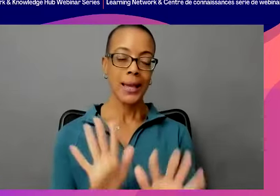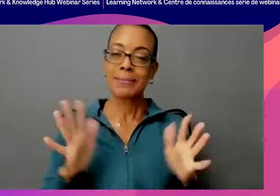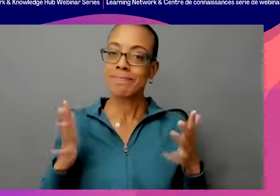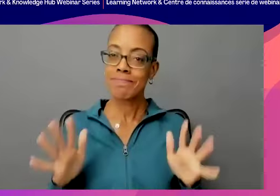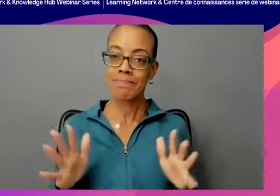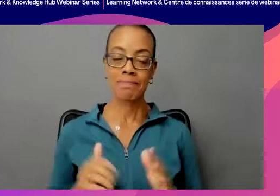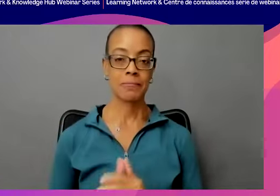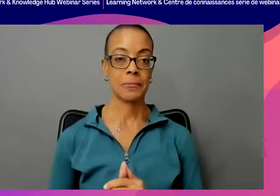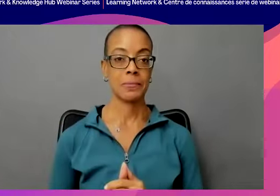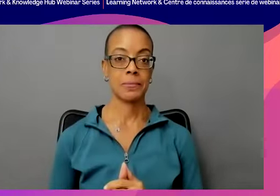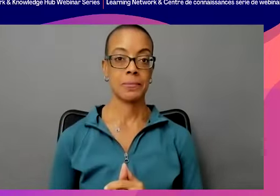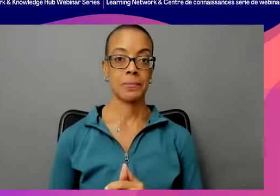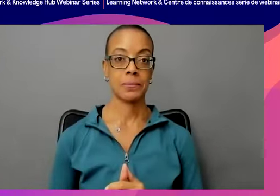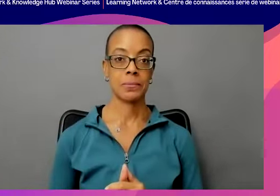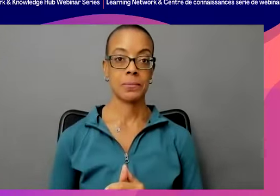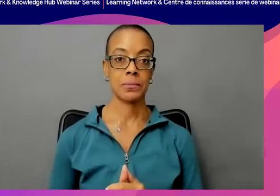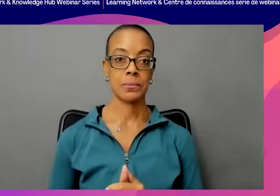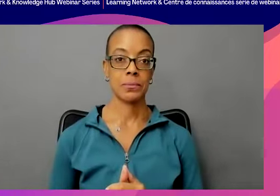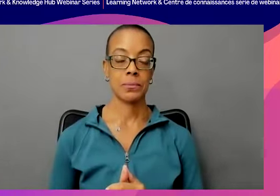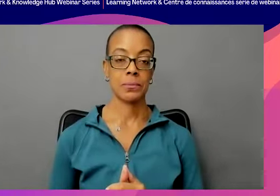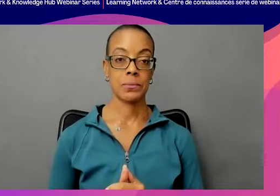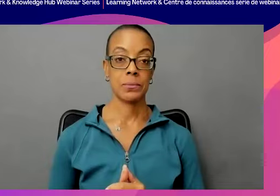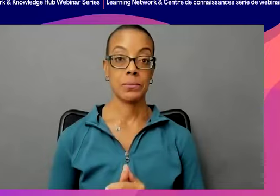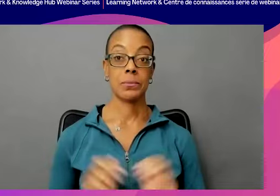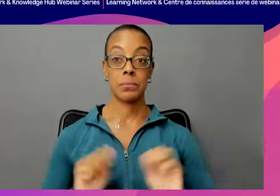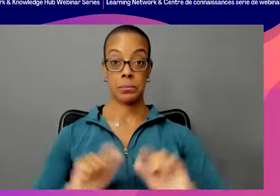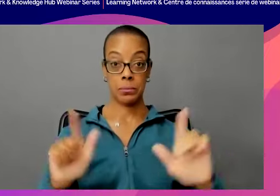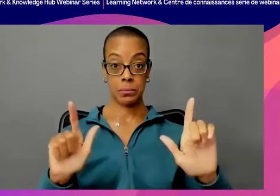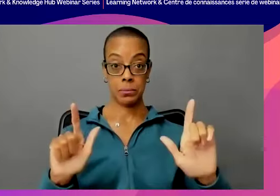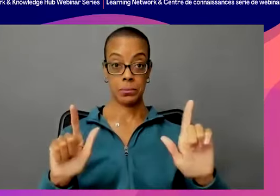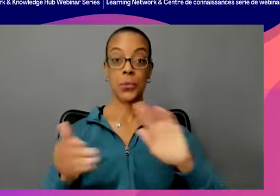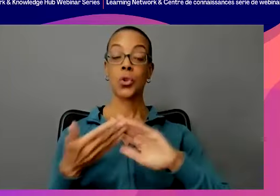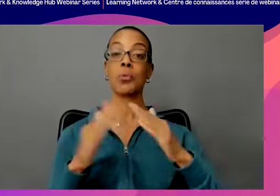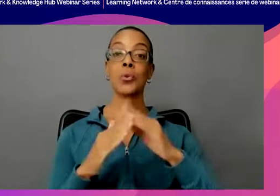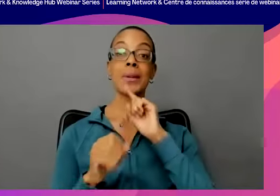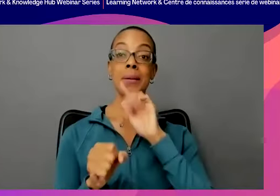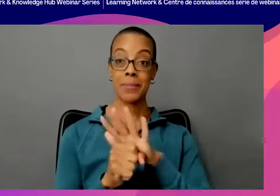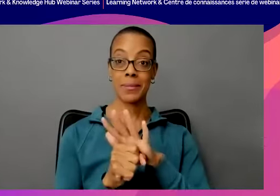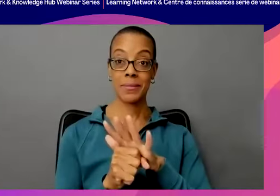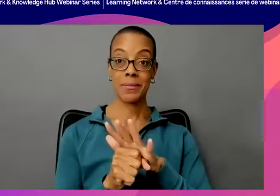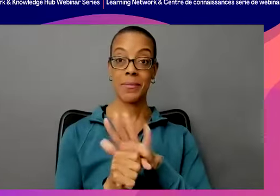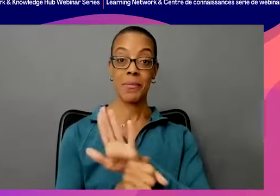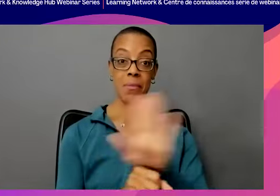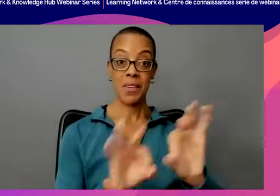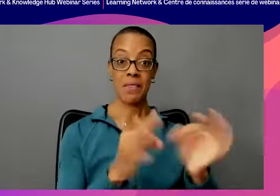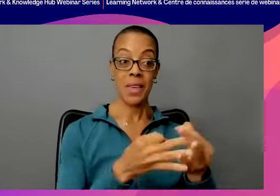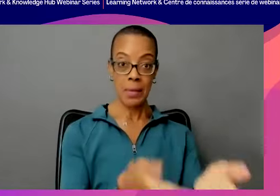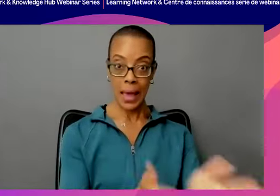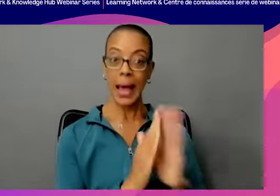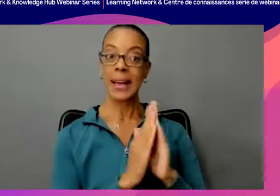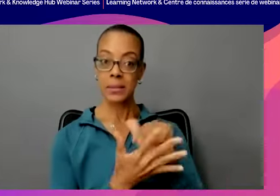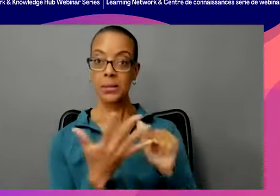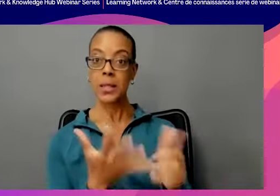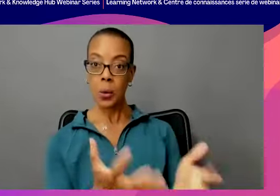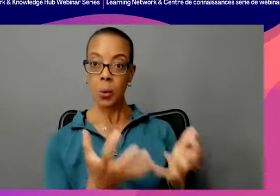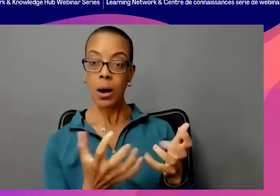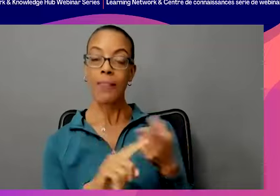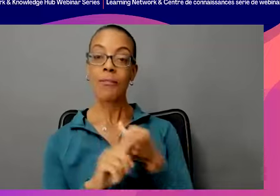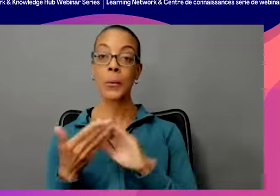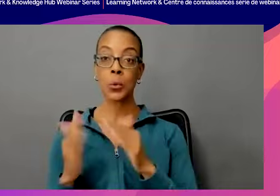Here we have the community commitments that families have asked for from members of our